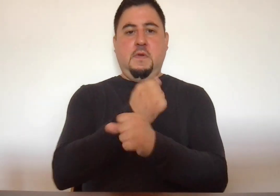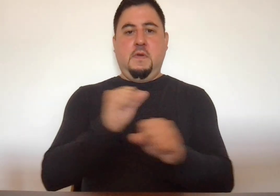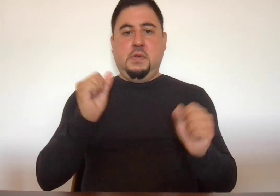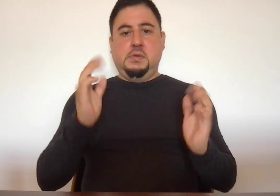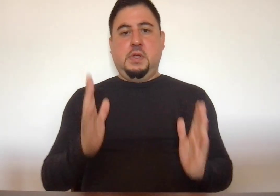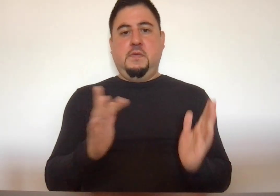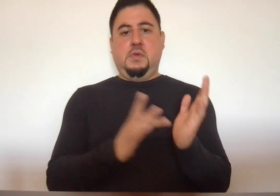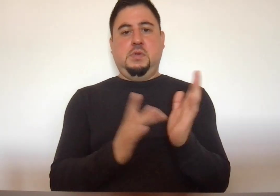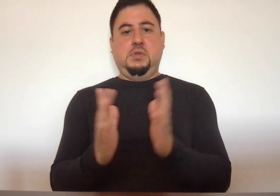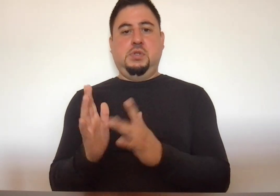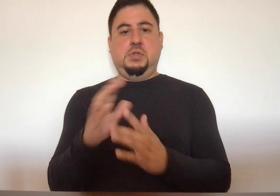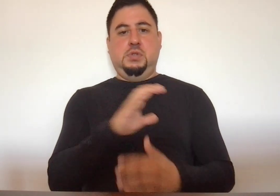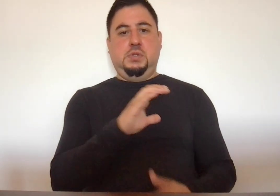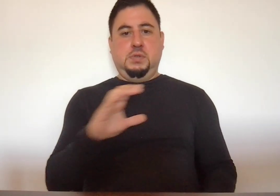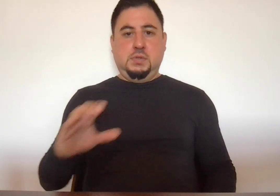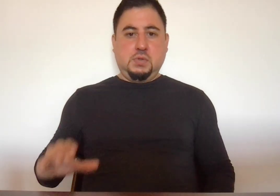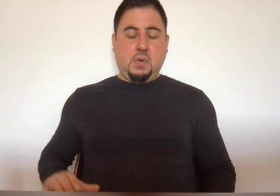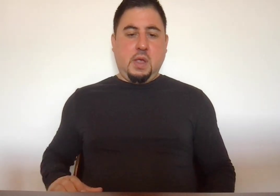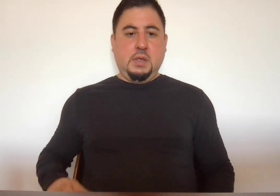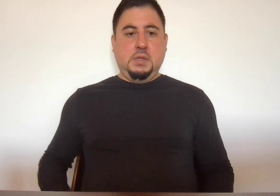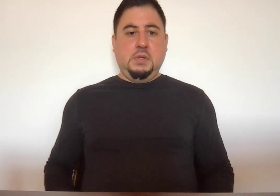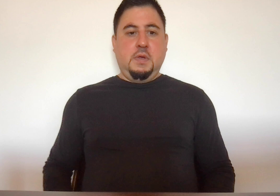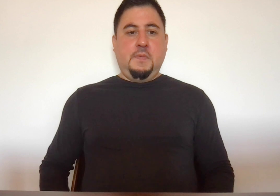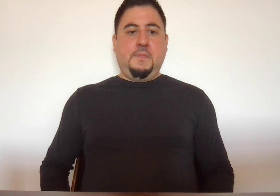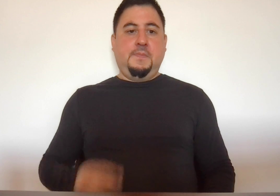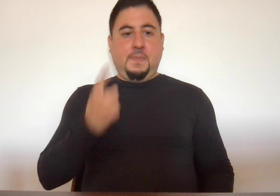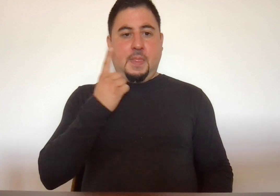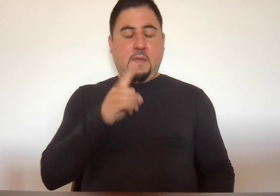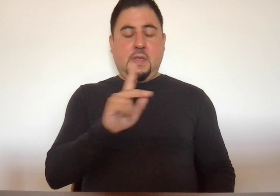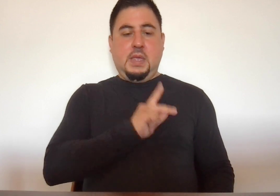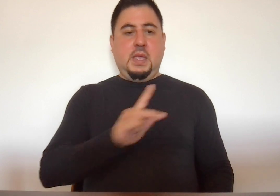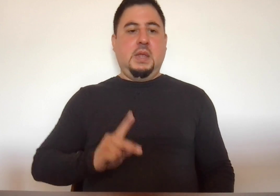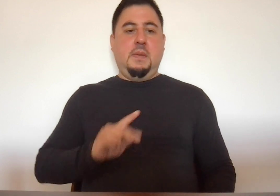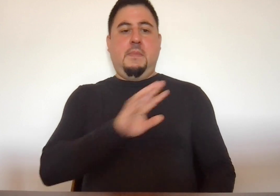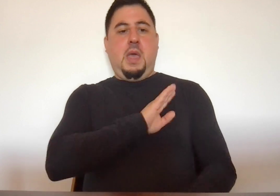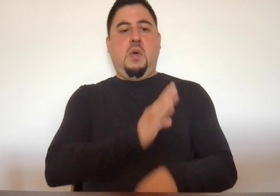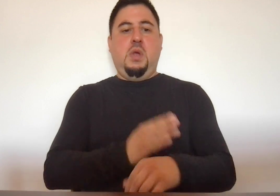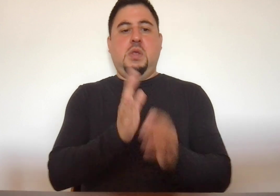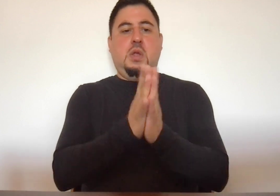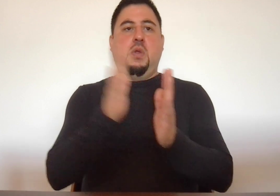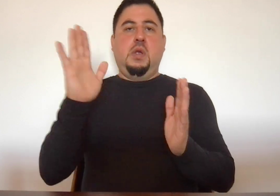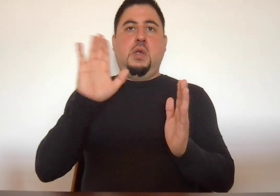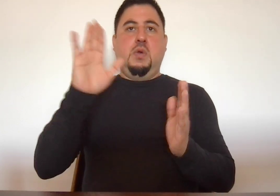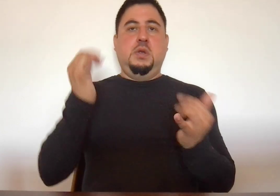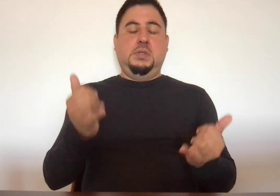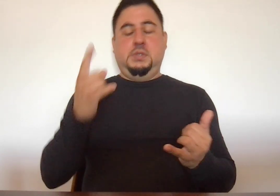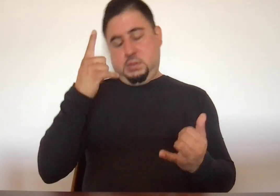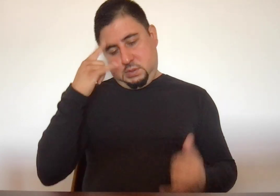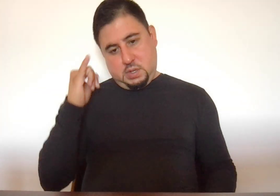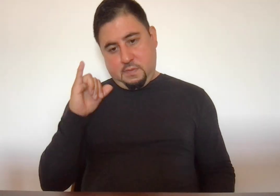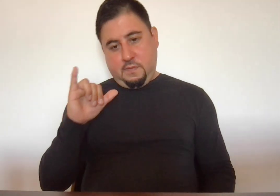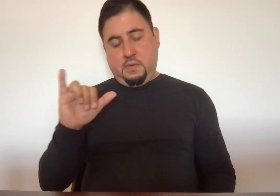our Savior, Jesus Christ. For the kingdom, the power, and the glory are yours, now and